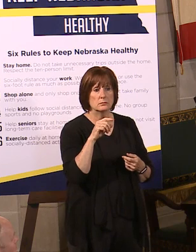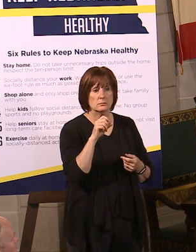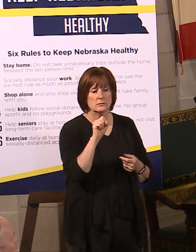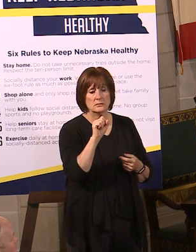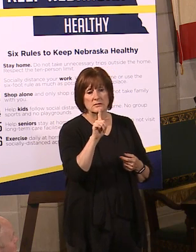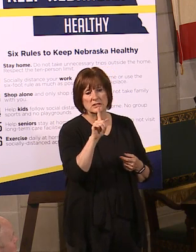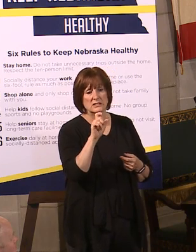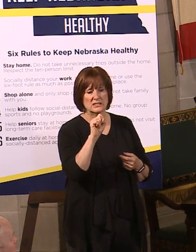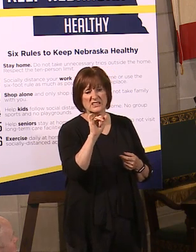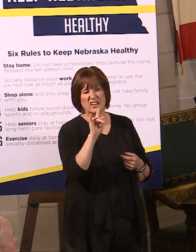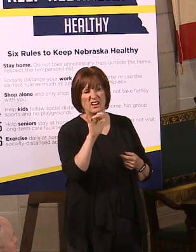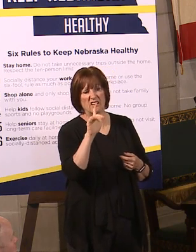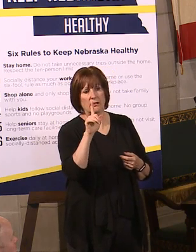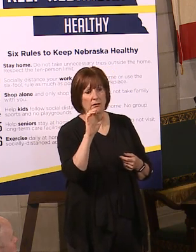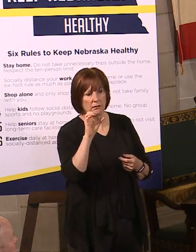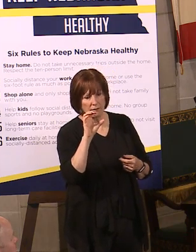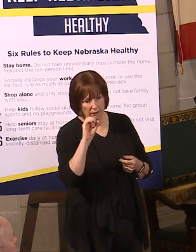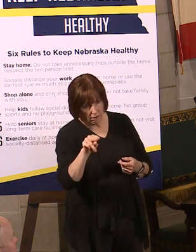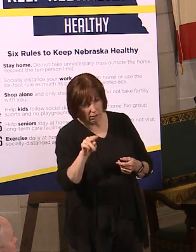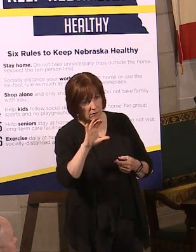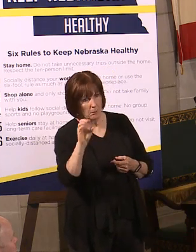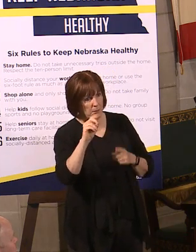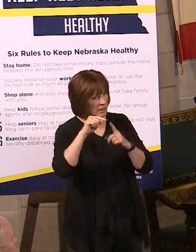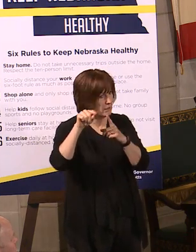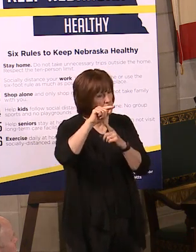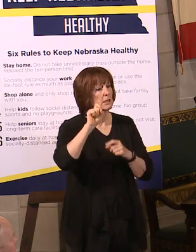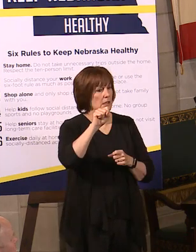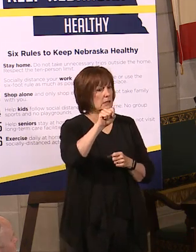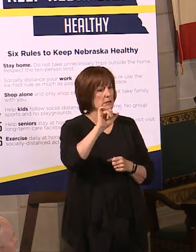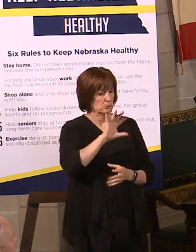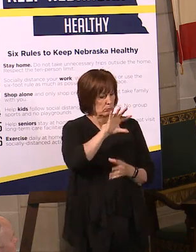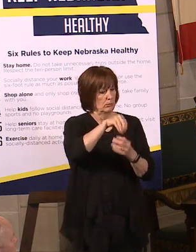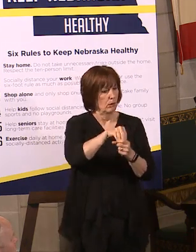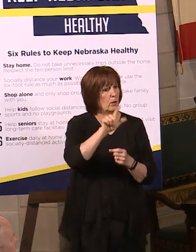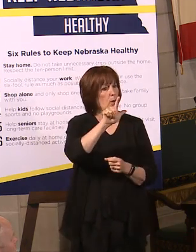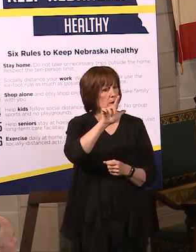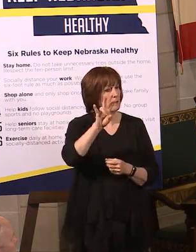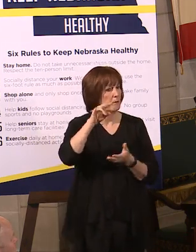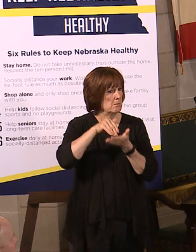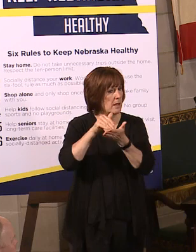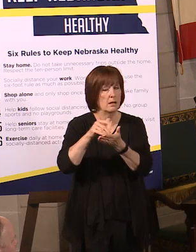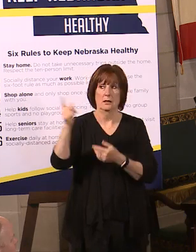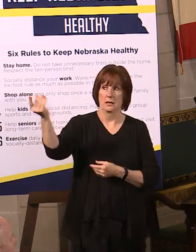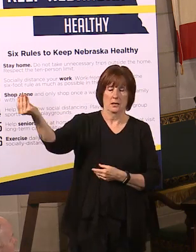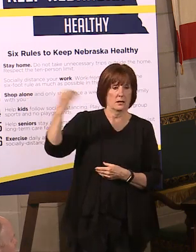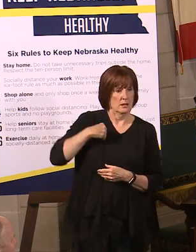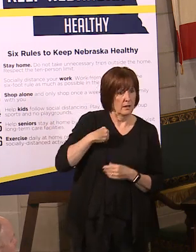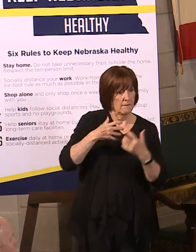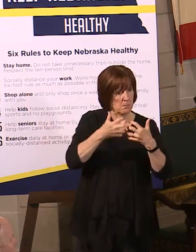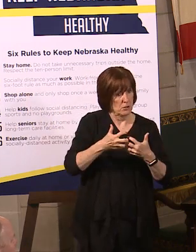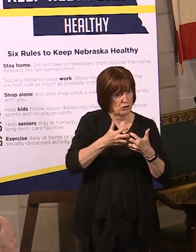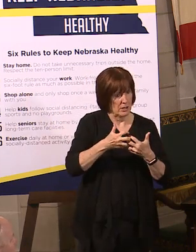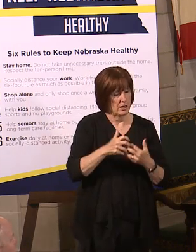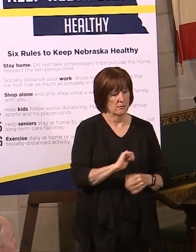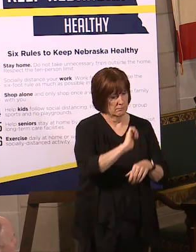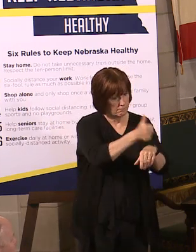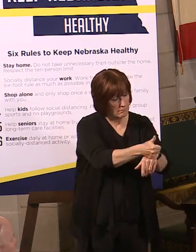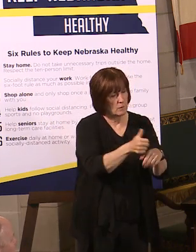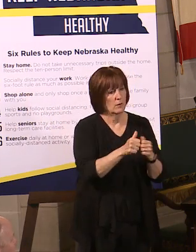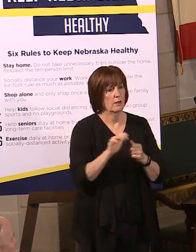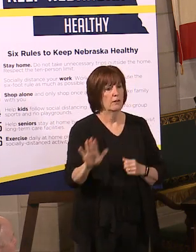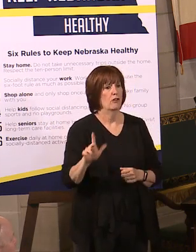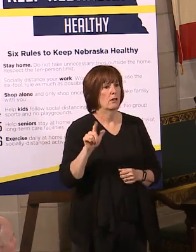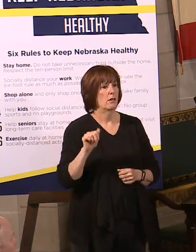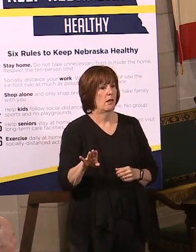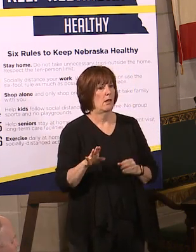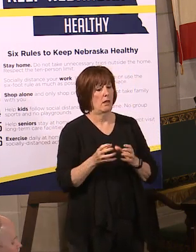Health and everything? Yes, that's part of that $27 million is them supplying the machines so that we can put it in with the CHI lab